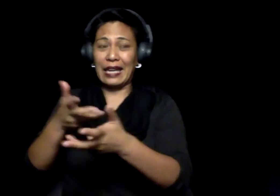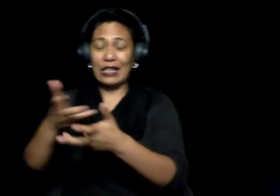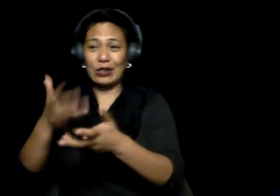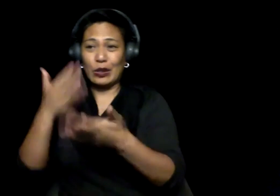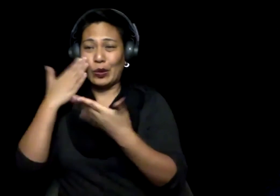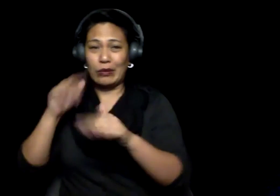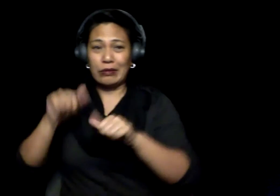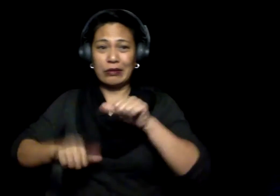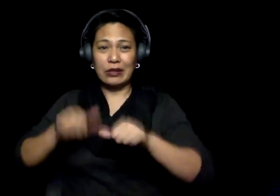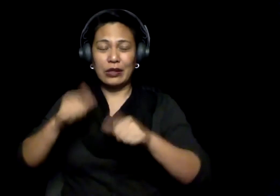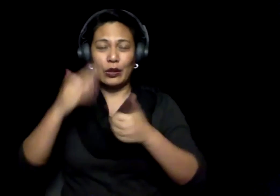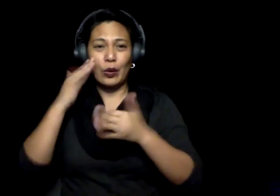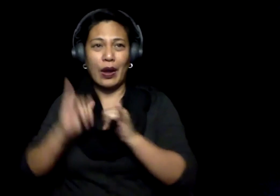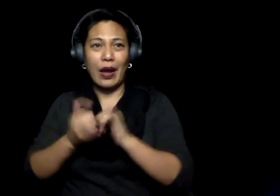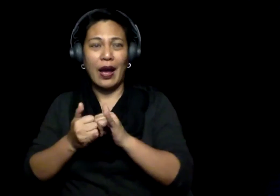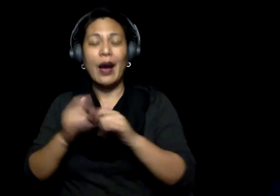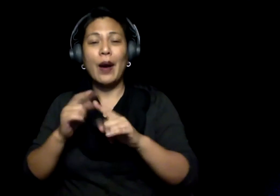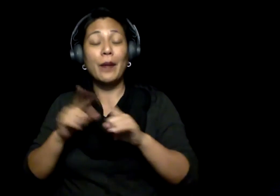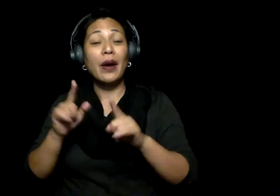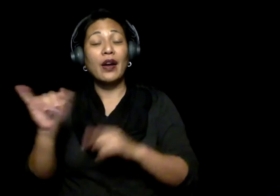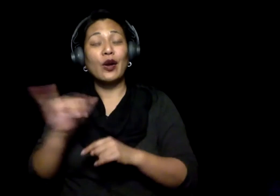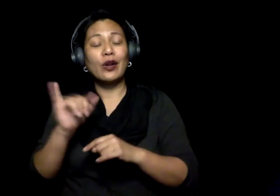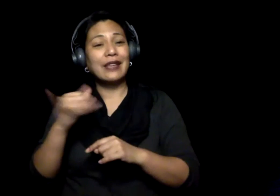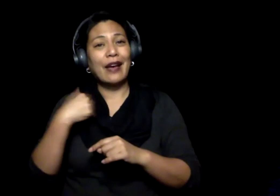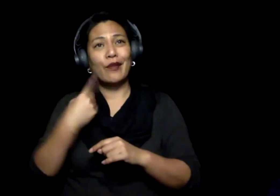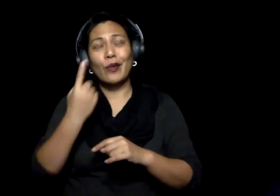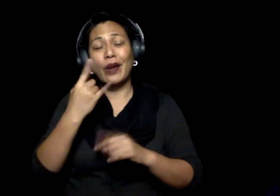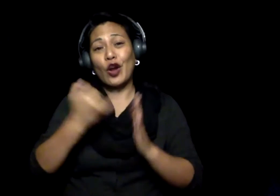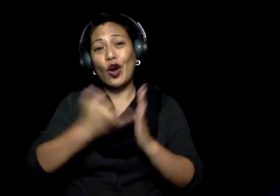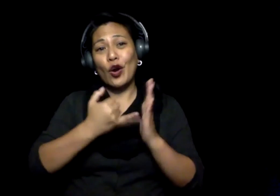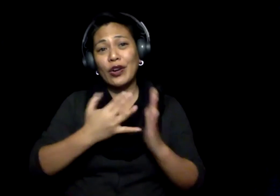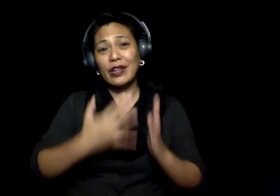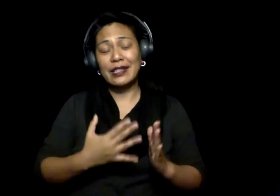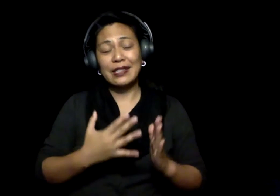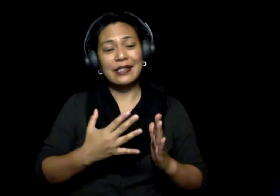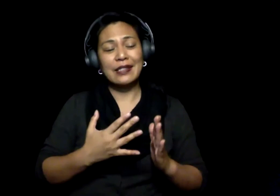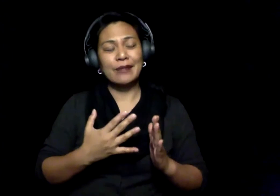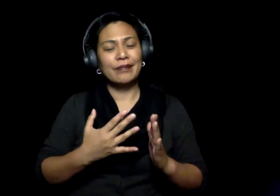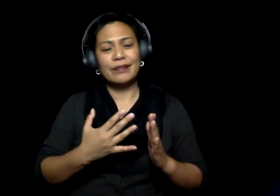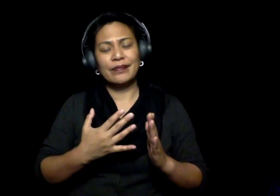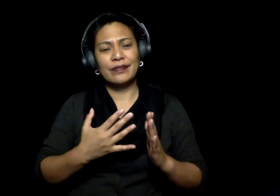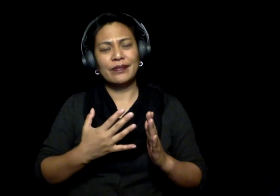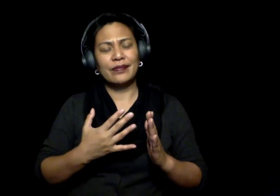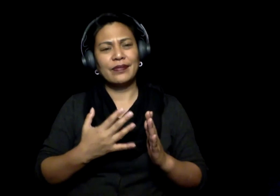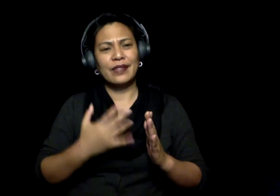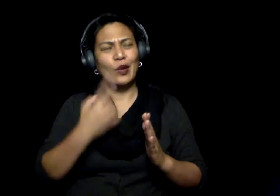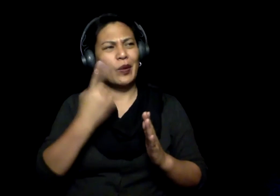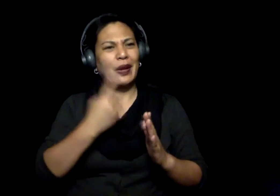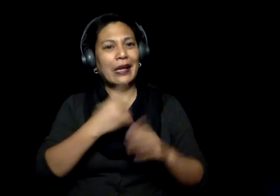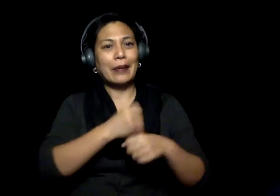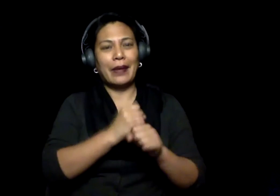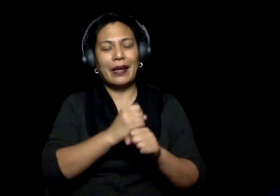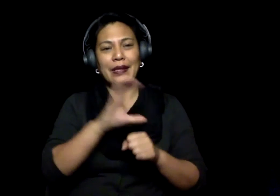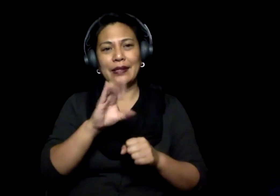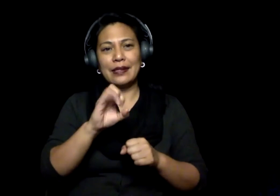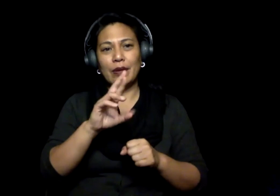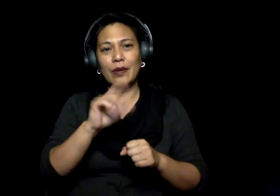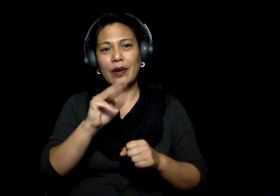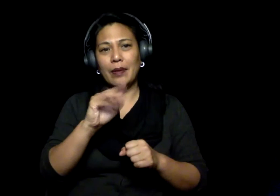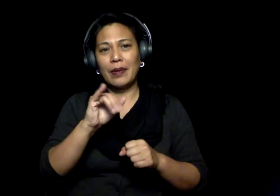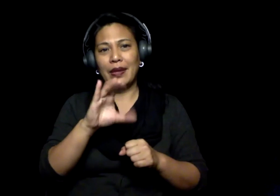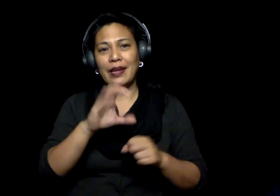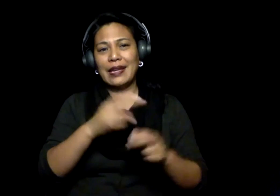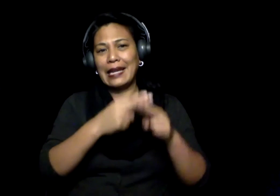there's this really lovely artist, this ceramic artist named